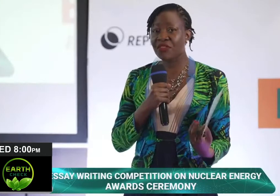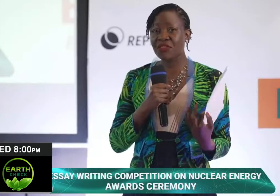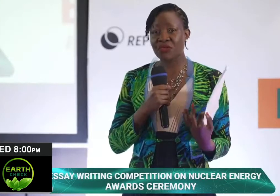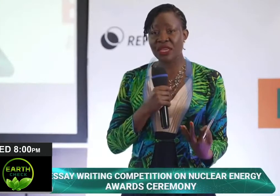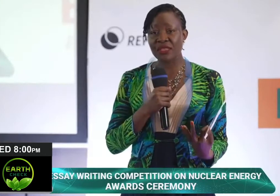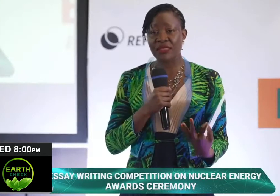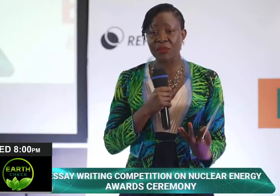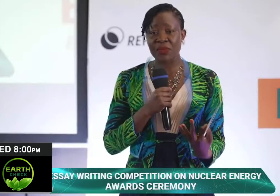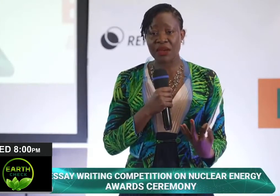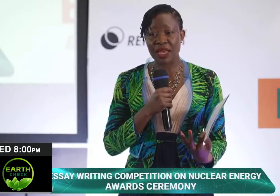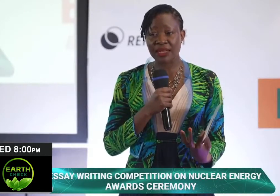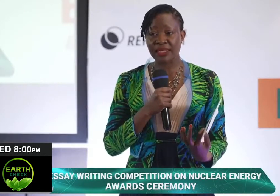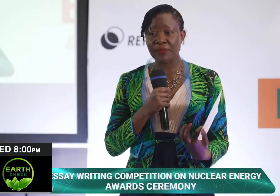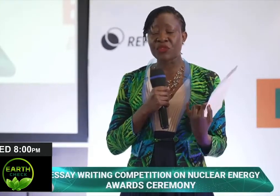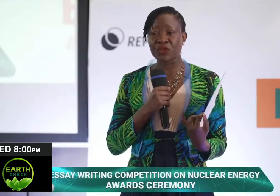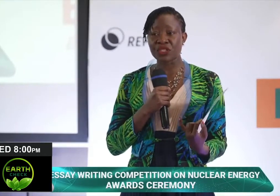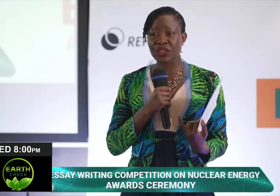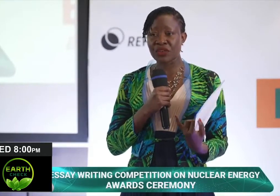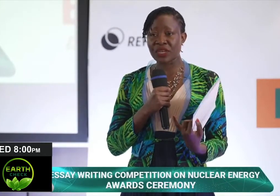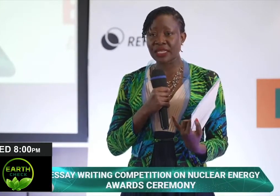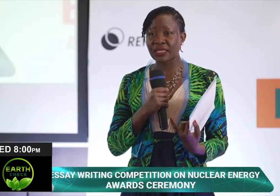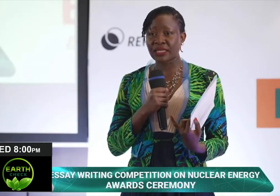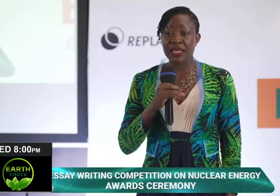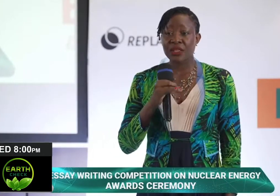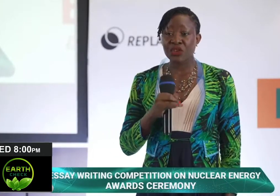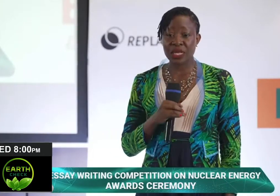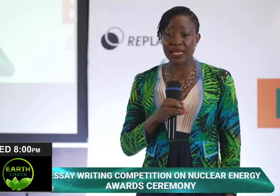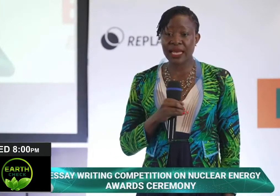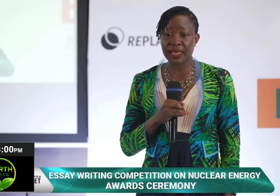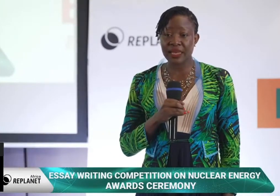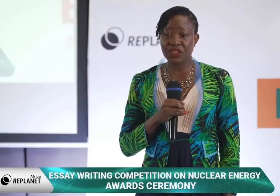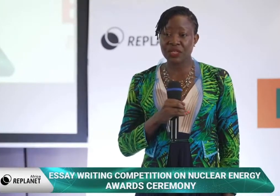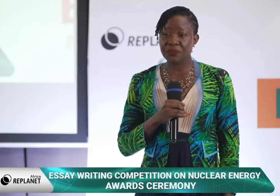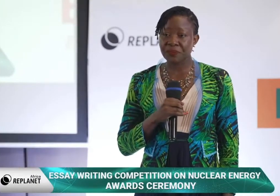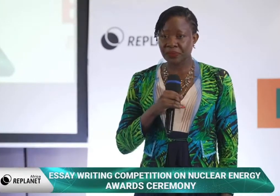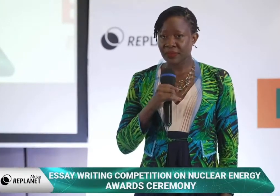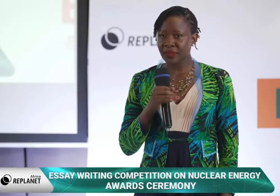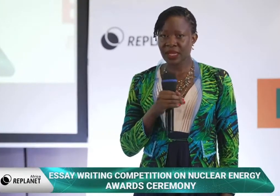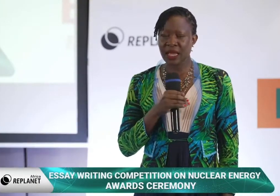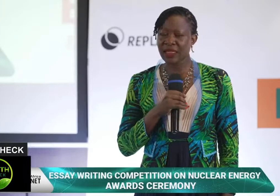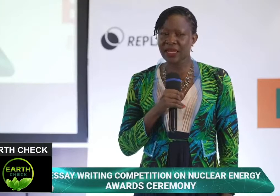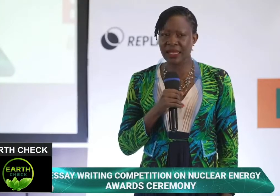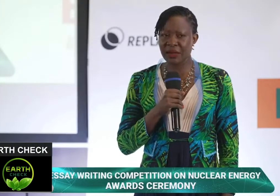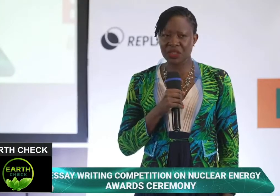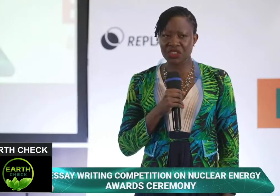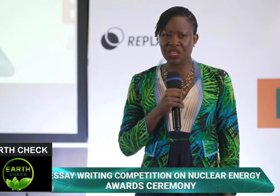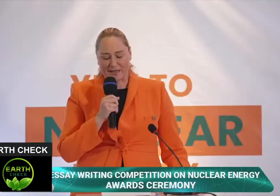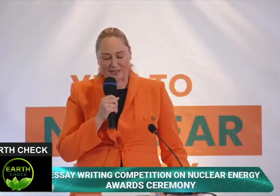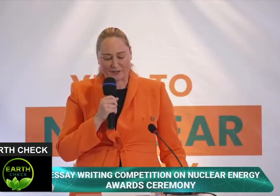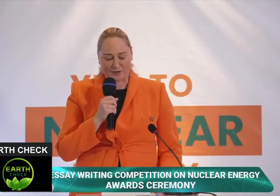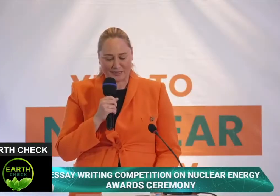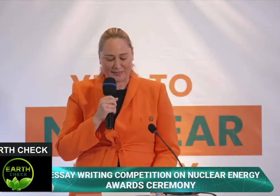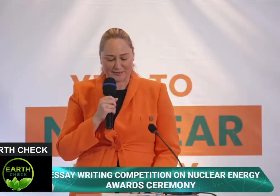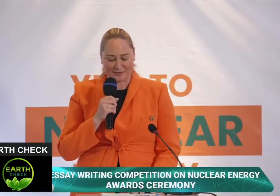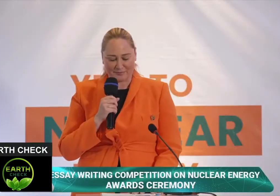This year we have three theme areas: food security, nuclear energy, and then climate change. And it